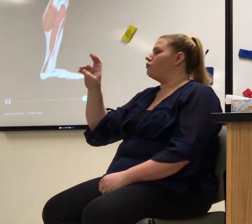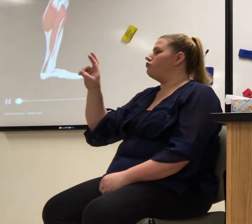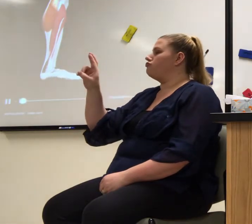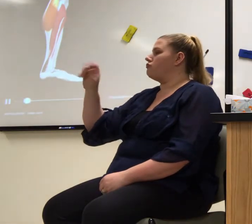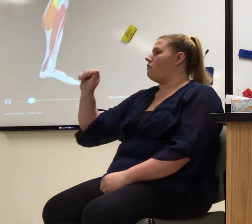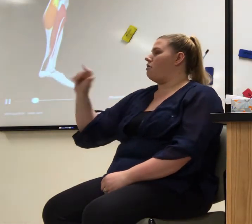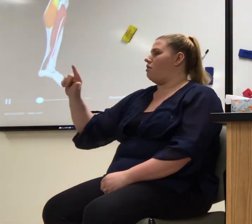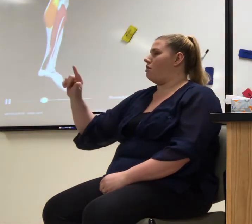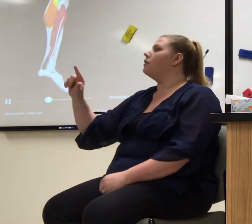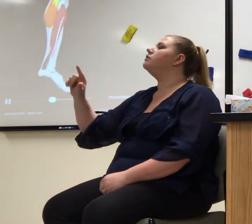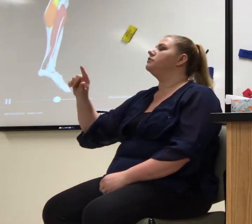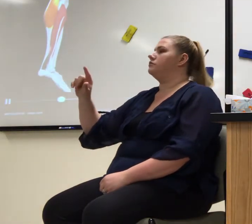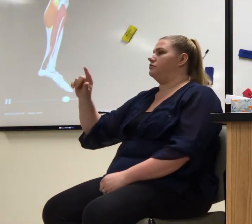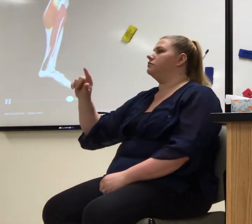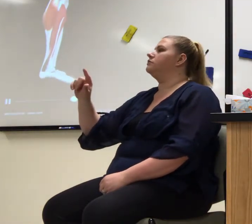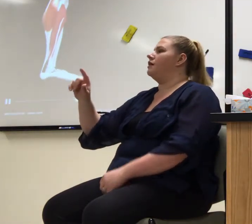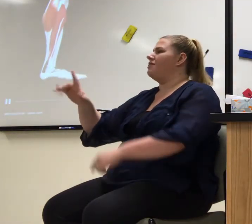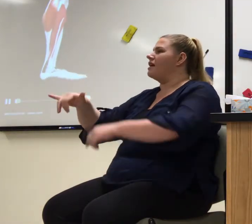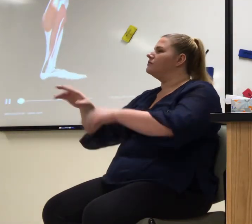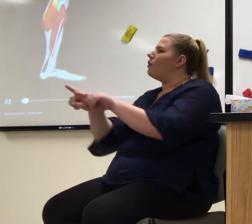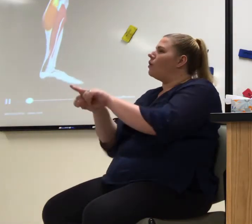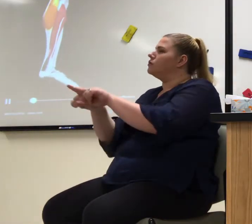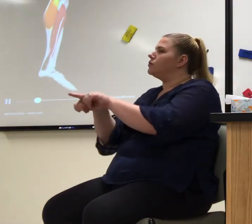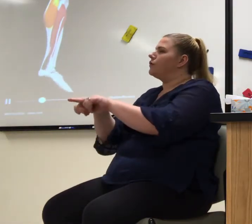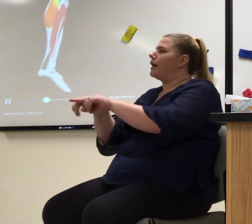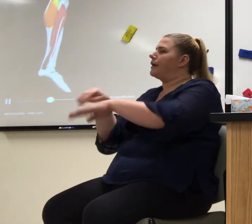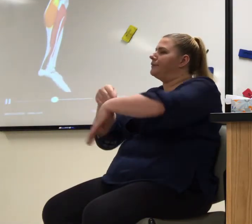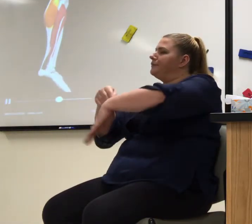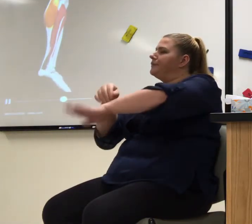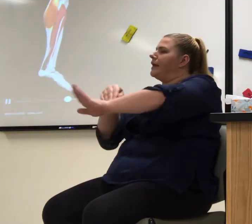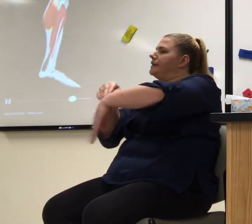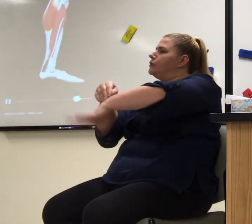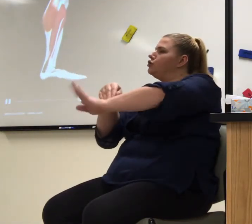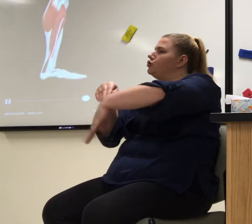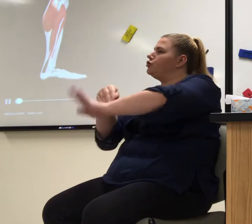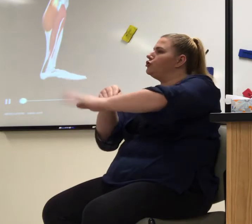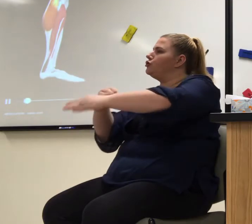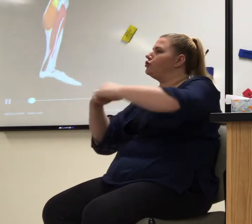So talocrural is a hinge joint, also known the subtalar joint.